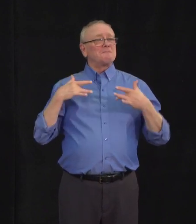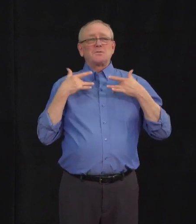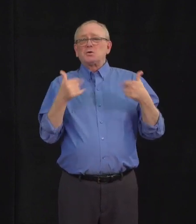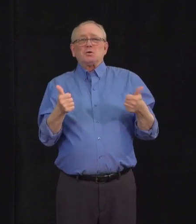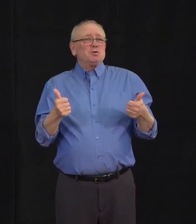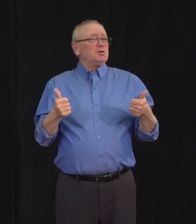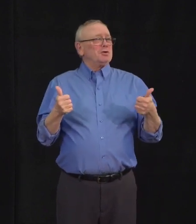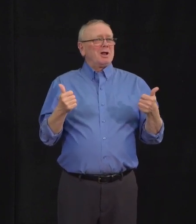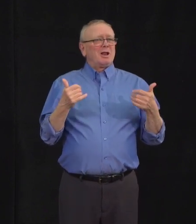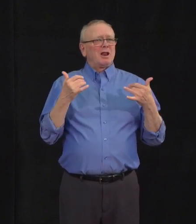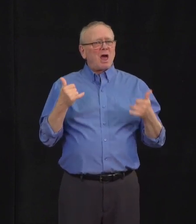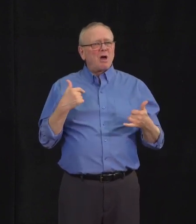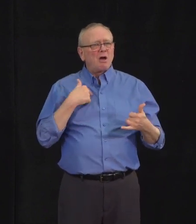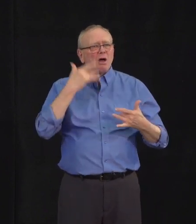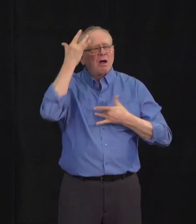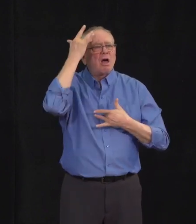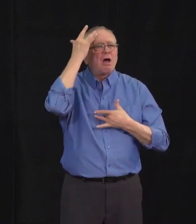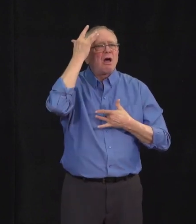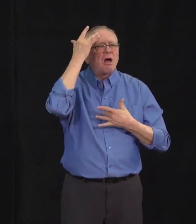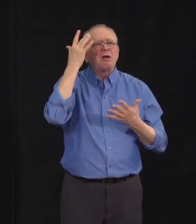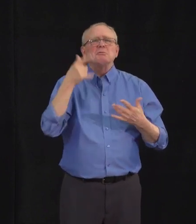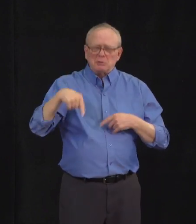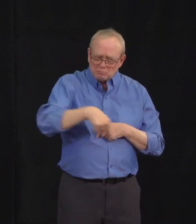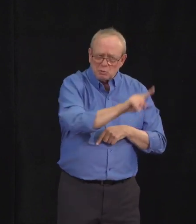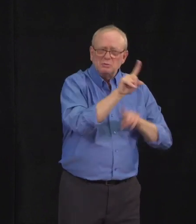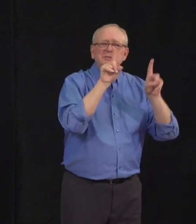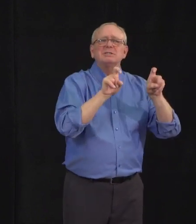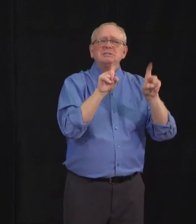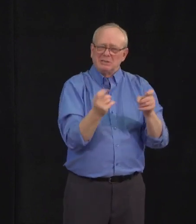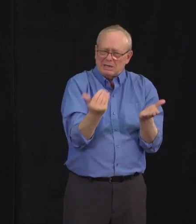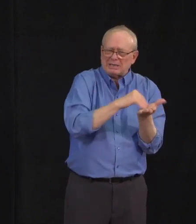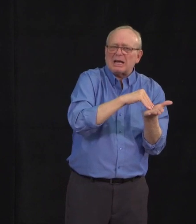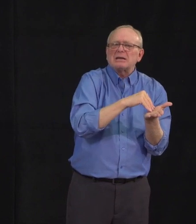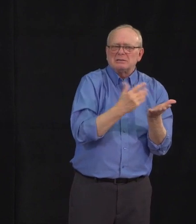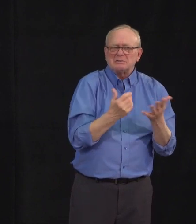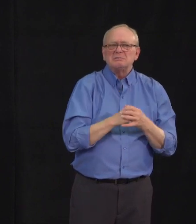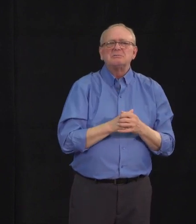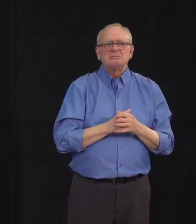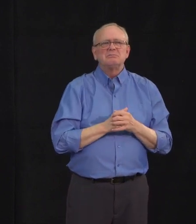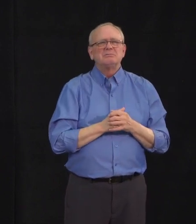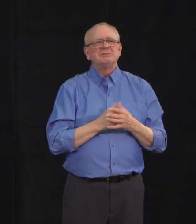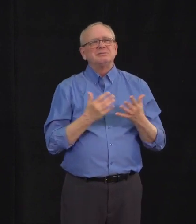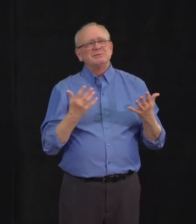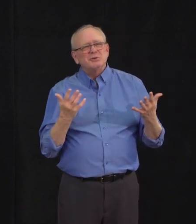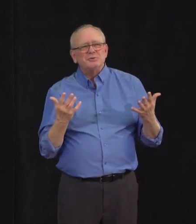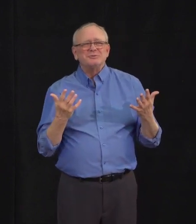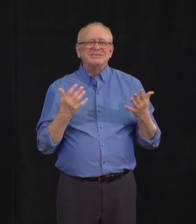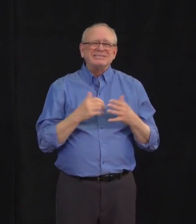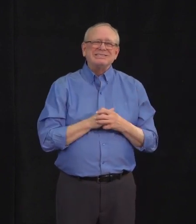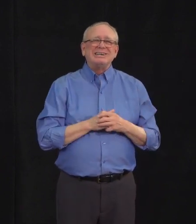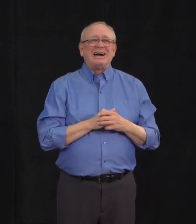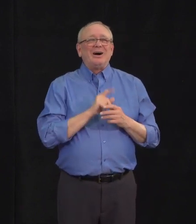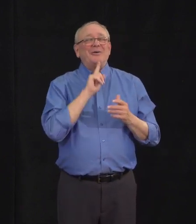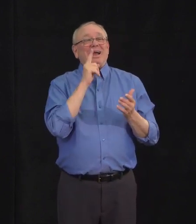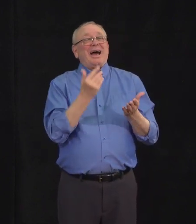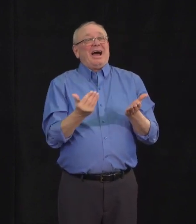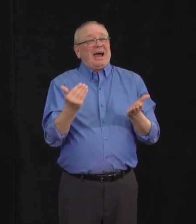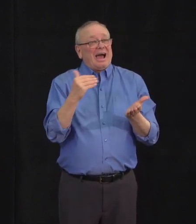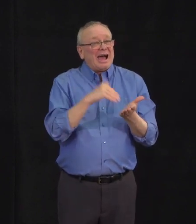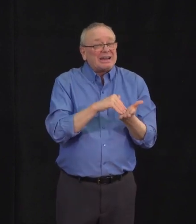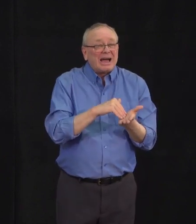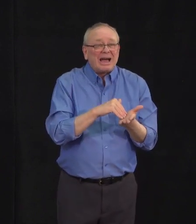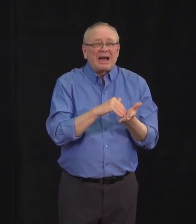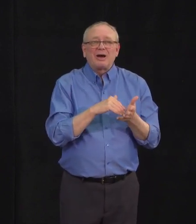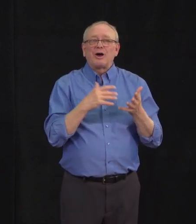feel free to get tested again. And this goes back to some of the points I made earlier about making sure that we don't stigmatize those who have